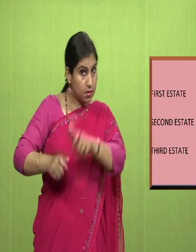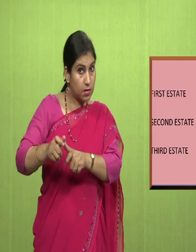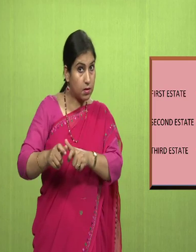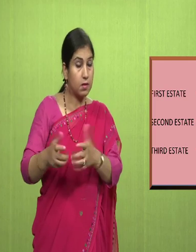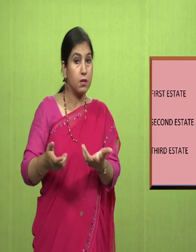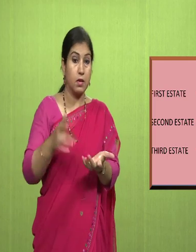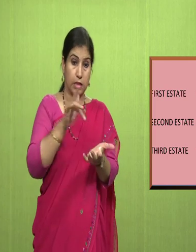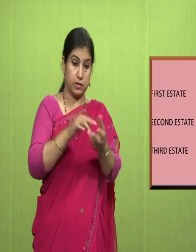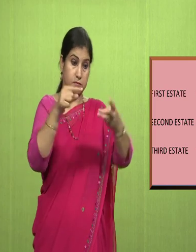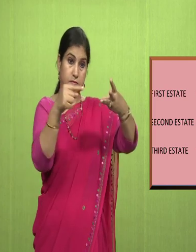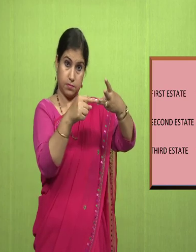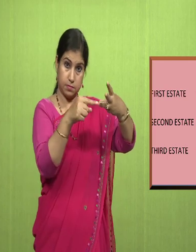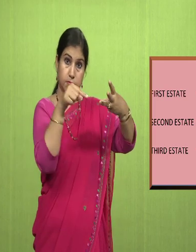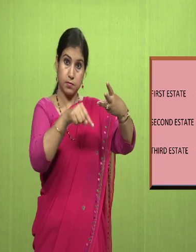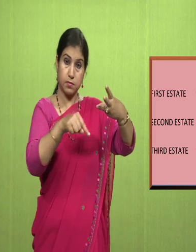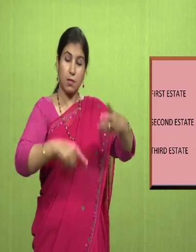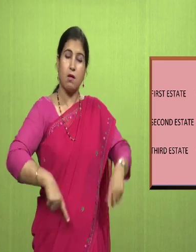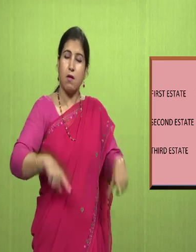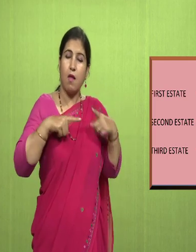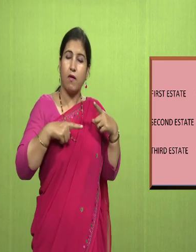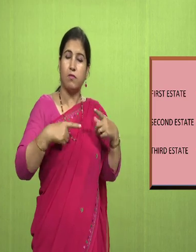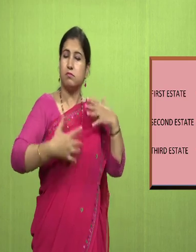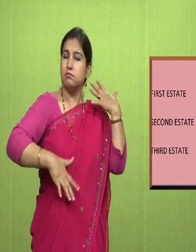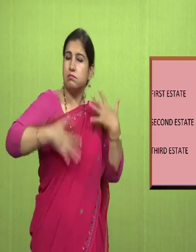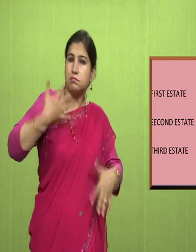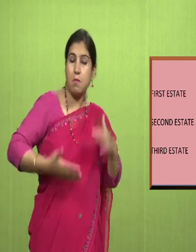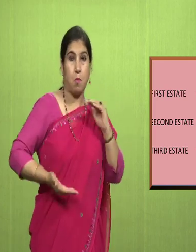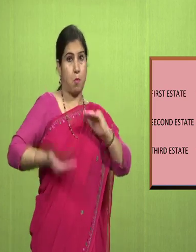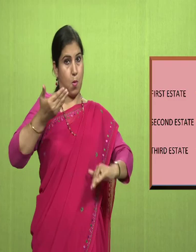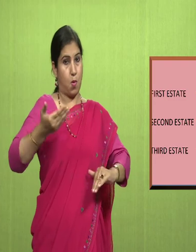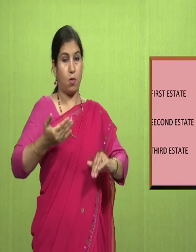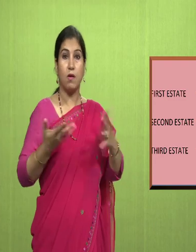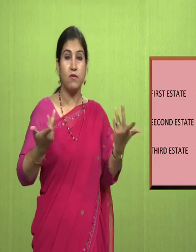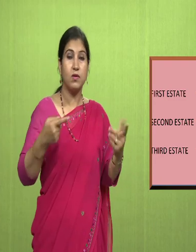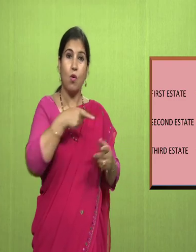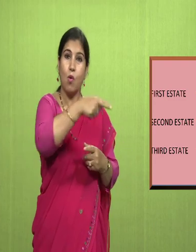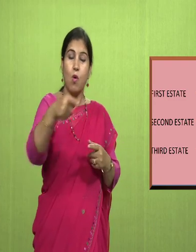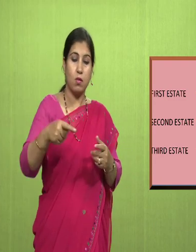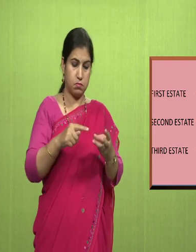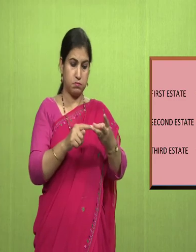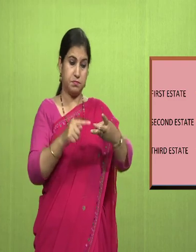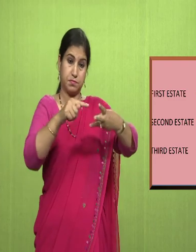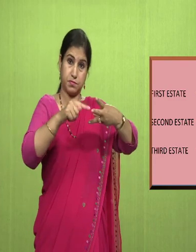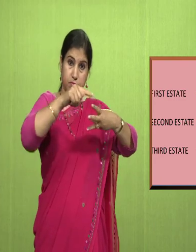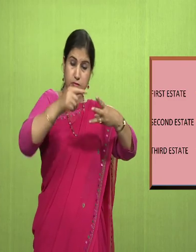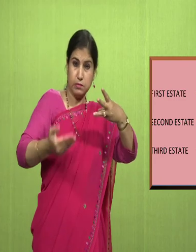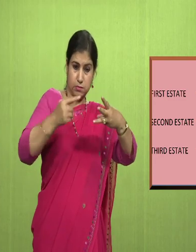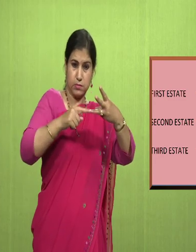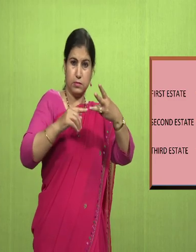of this third class lived a very difficult life as they were comparatively poor